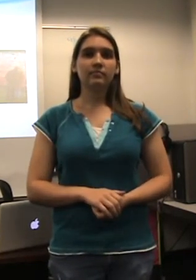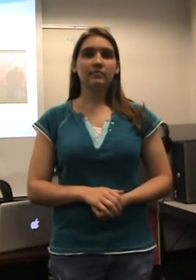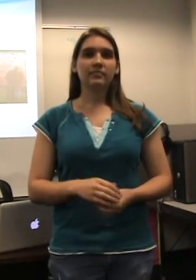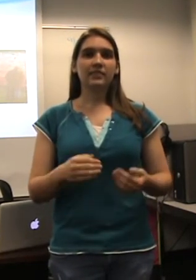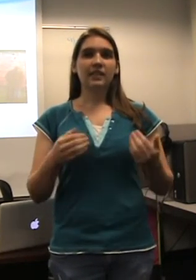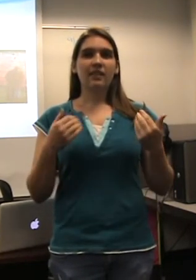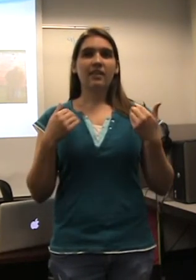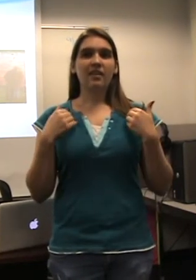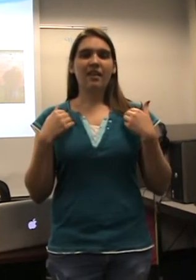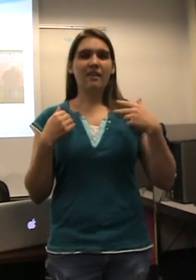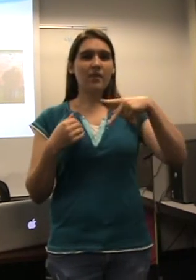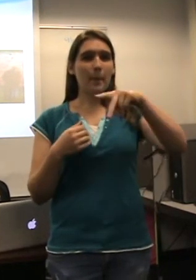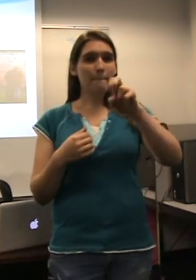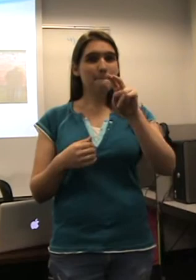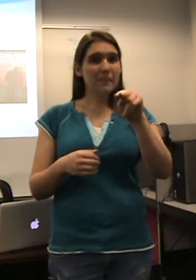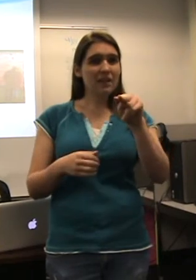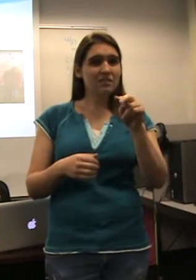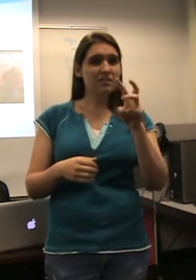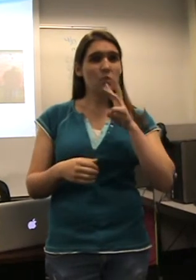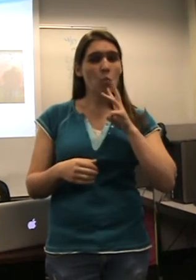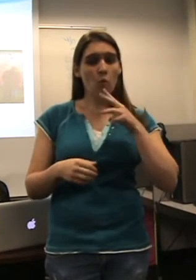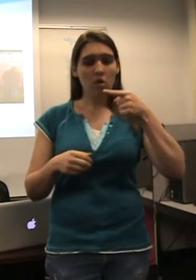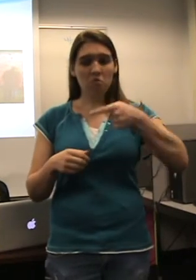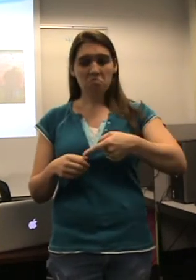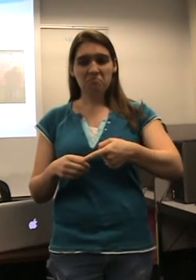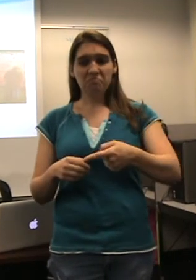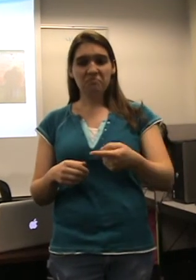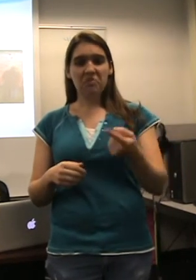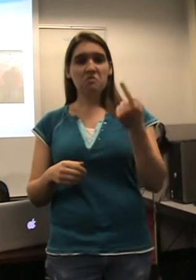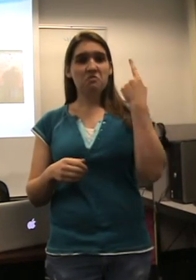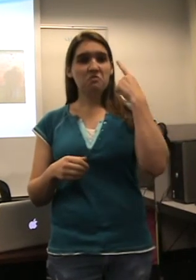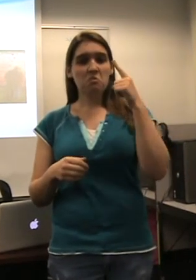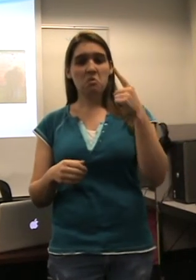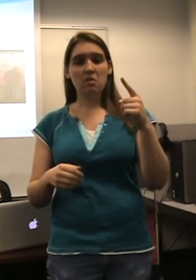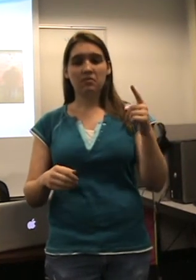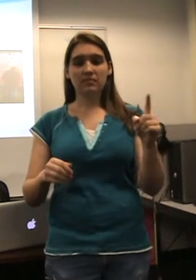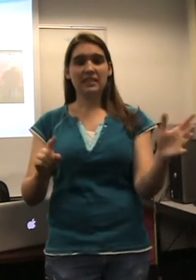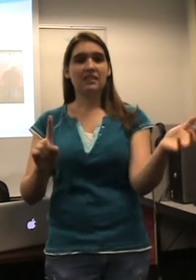pens, and they use a technique called oikami,